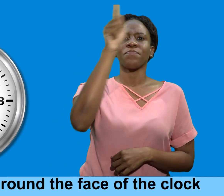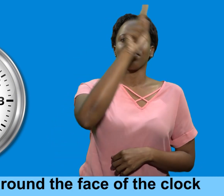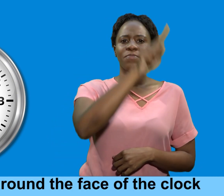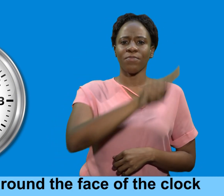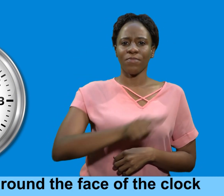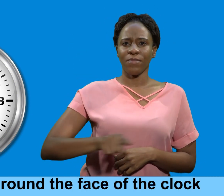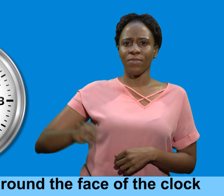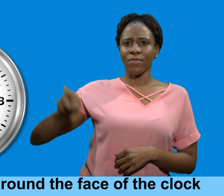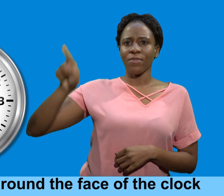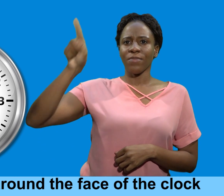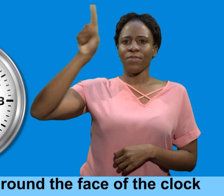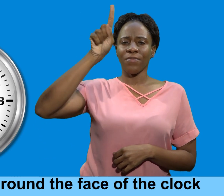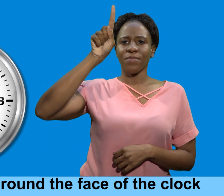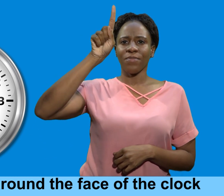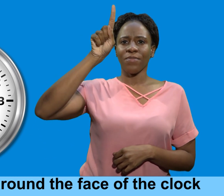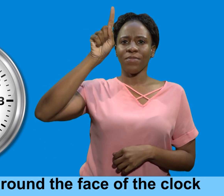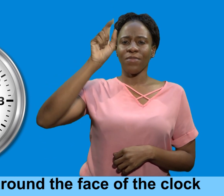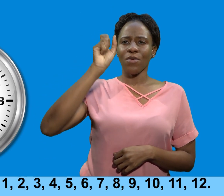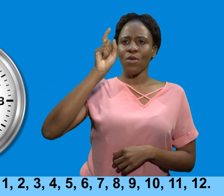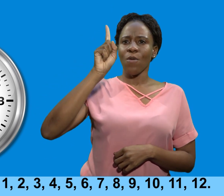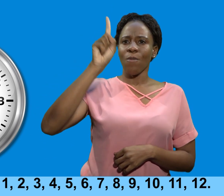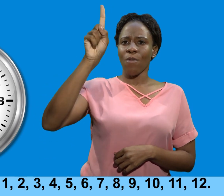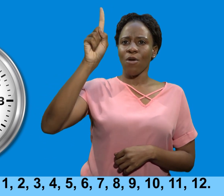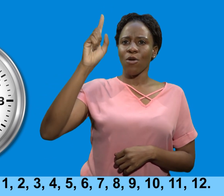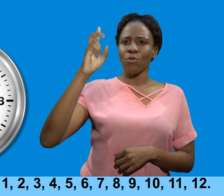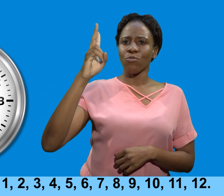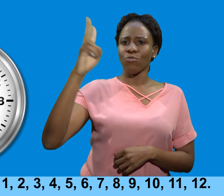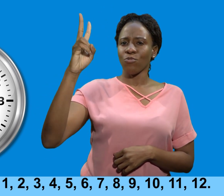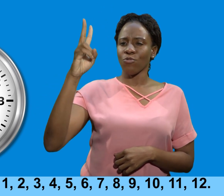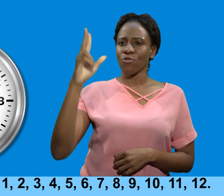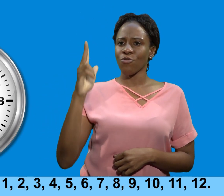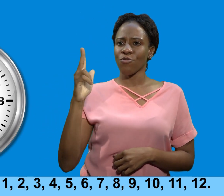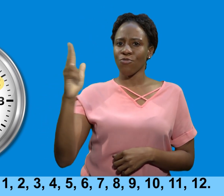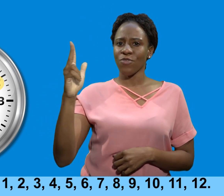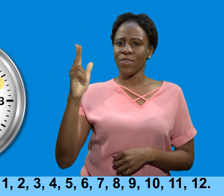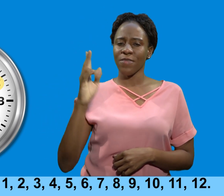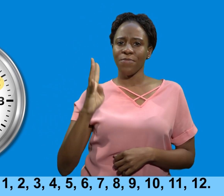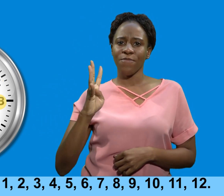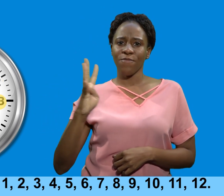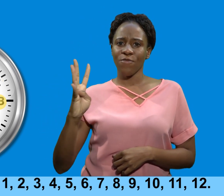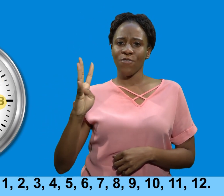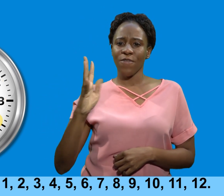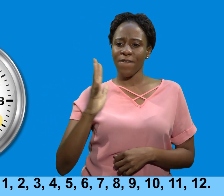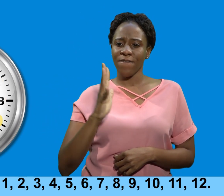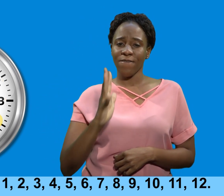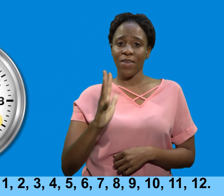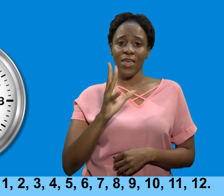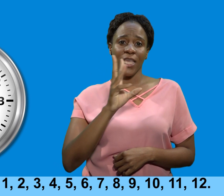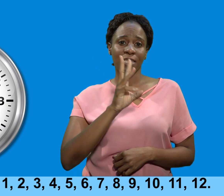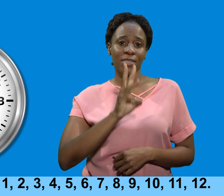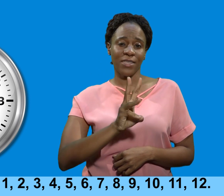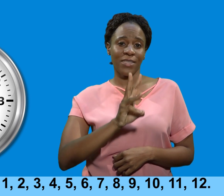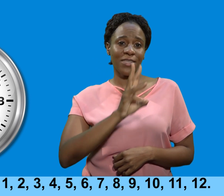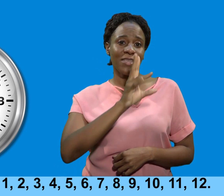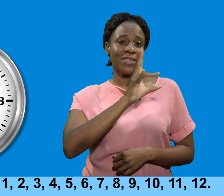For example, around the face of the clock, you'll have 1, 2, 3, 4, 5,